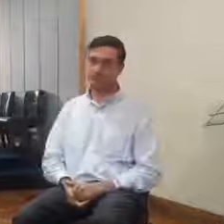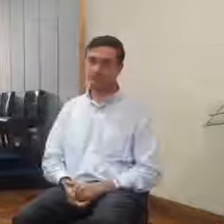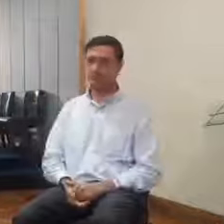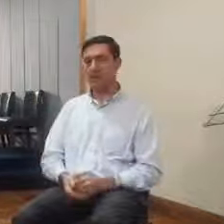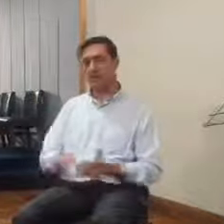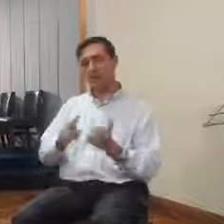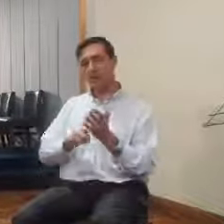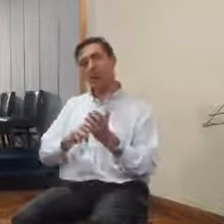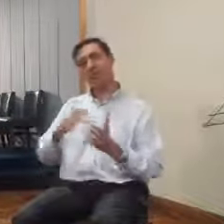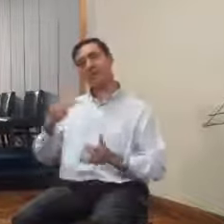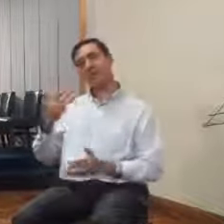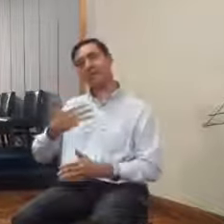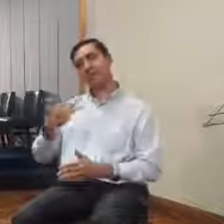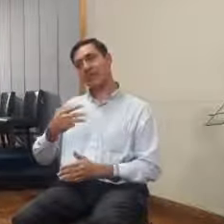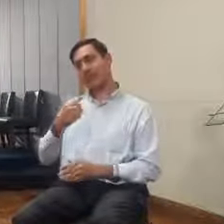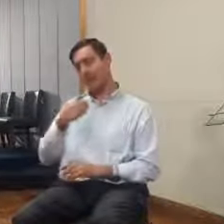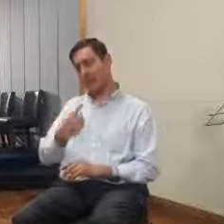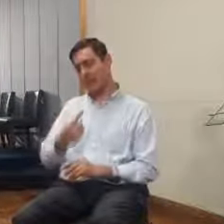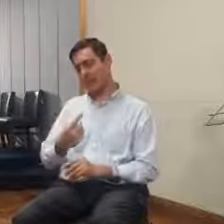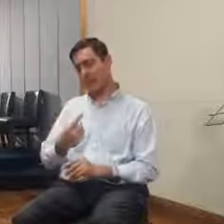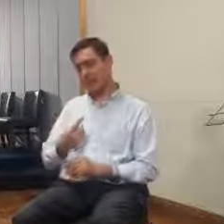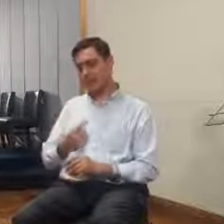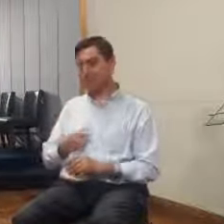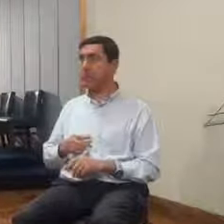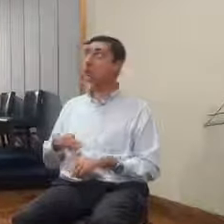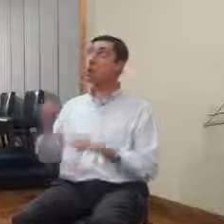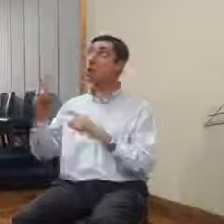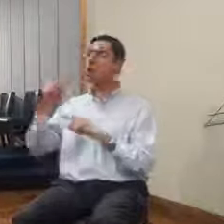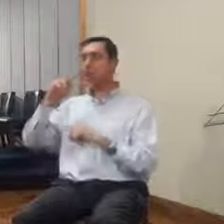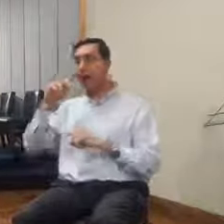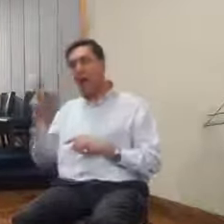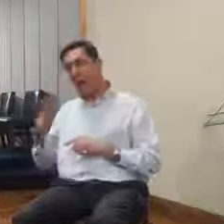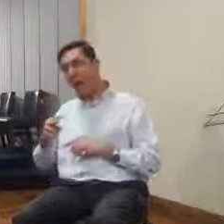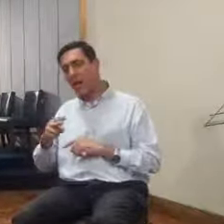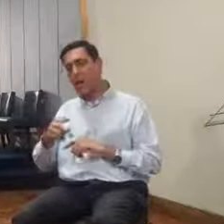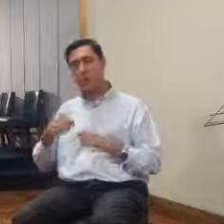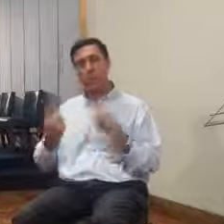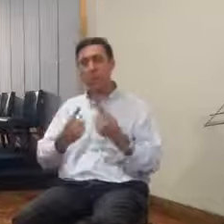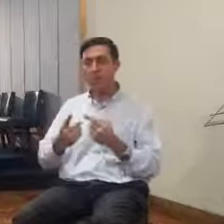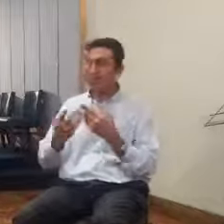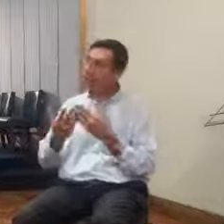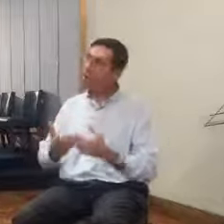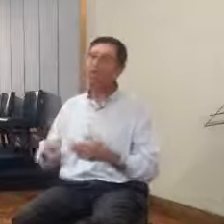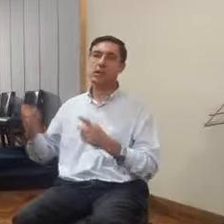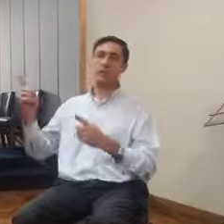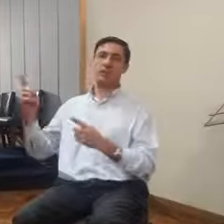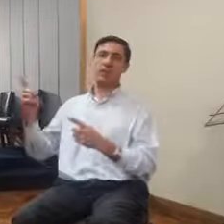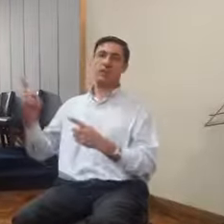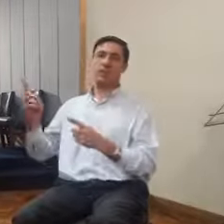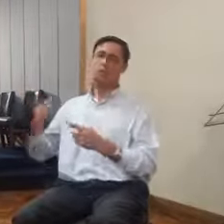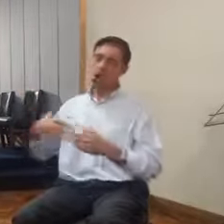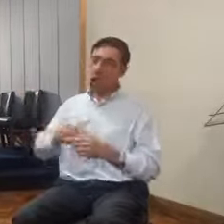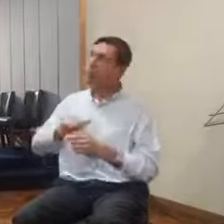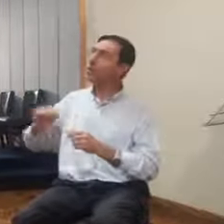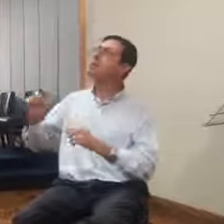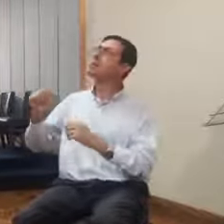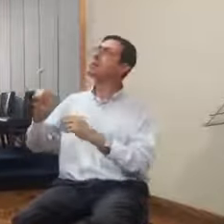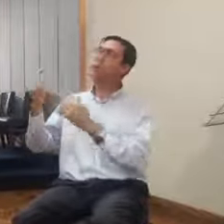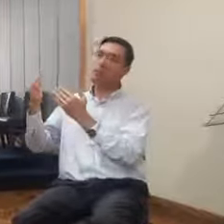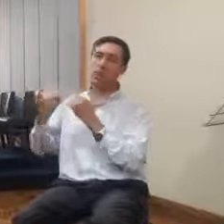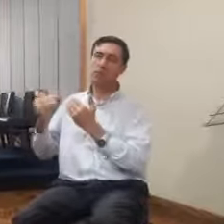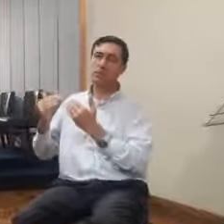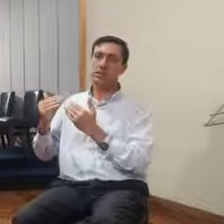of the Lord is upon them that fear him, upon them that hope in his mercy, to deliver their soul from death and to keep